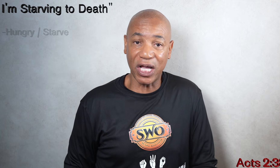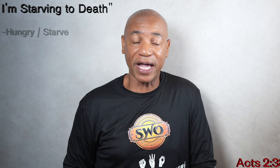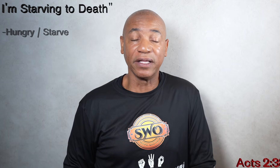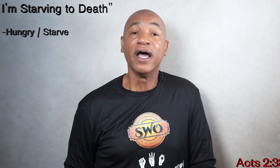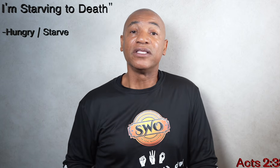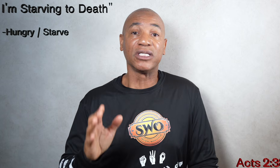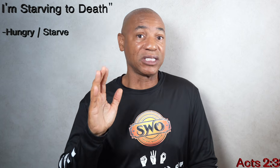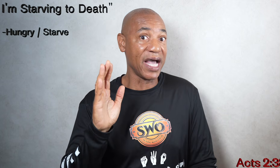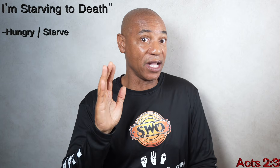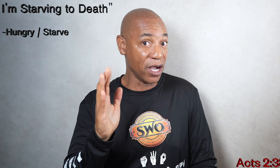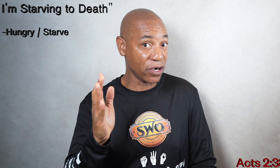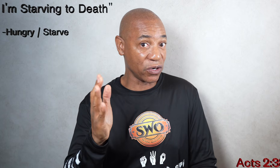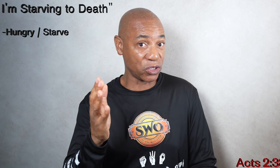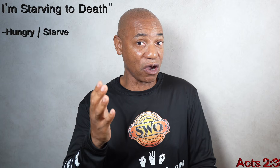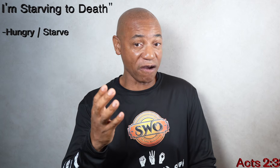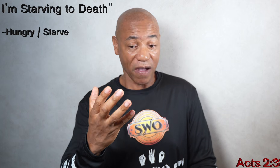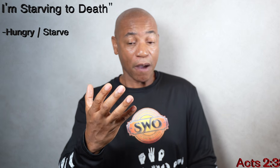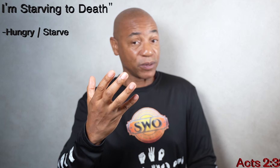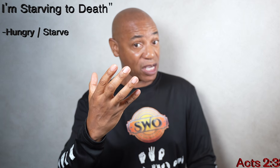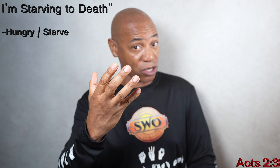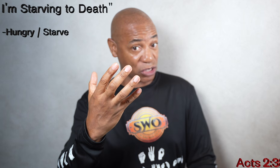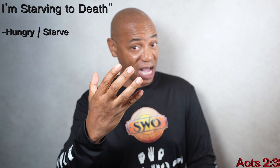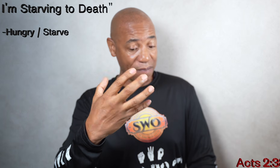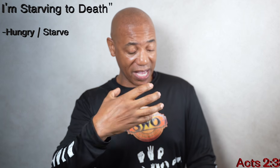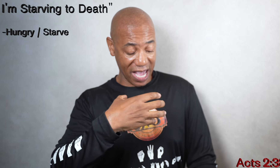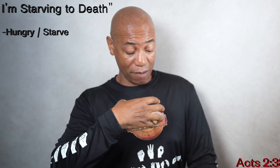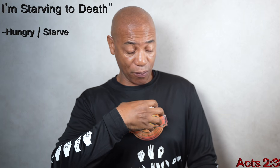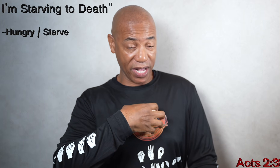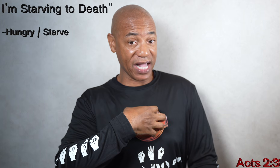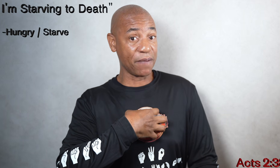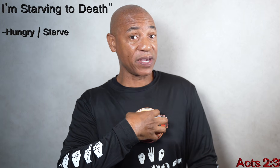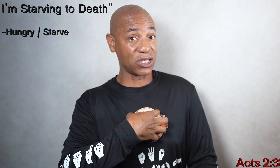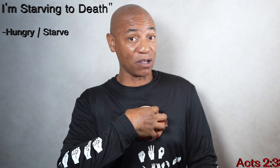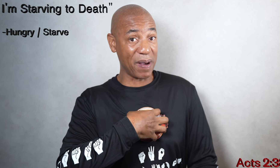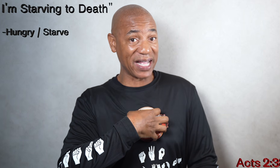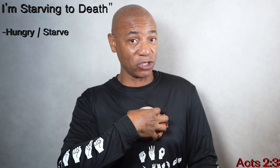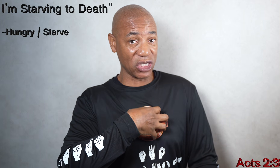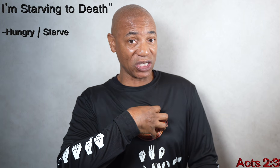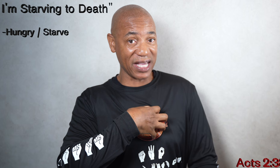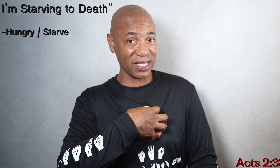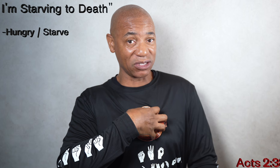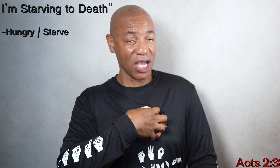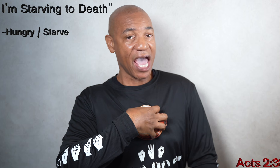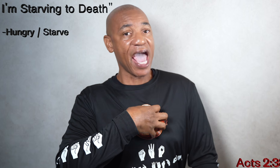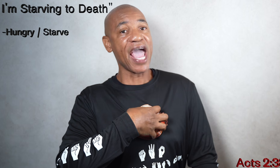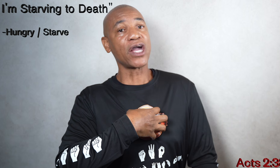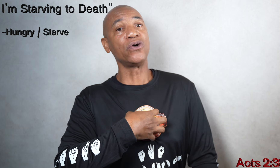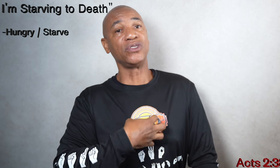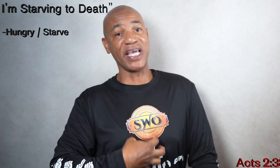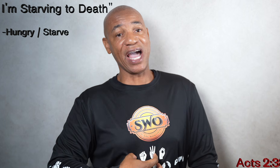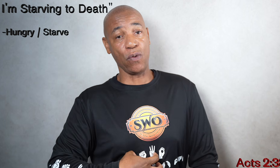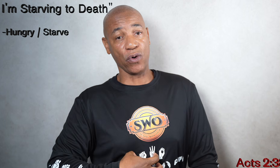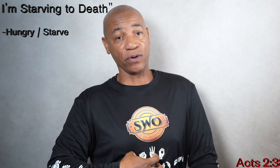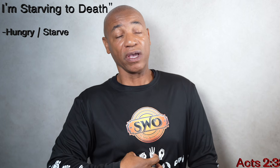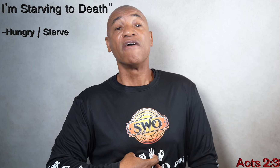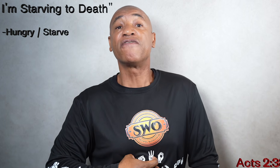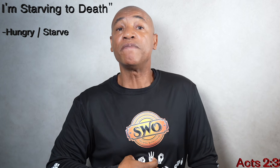sign. To sign hunger or starve, take your dominant hand, bring that up against the body just like this, and go downward. From